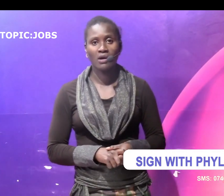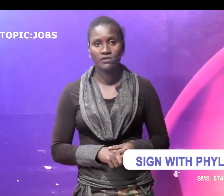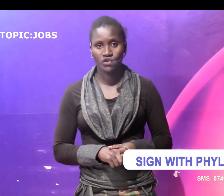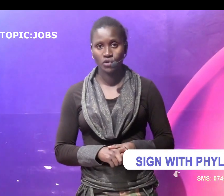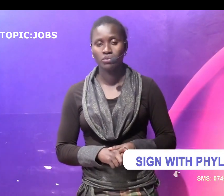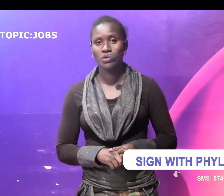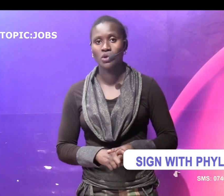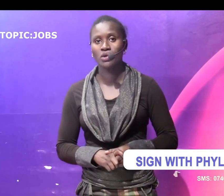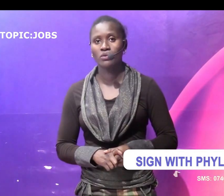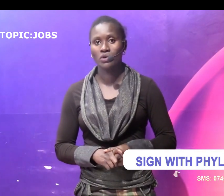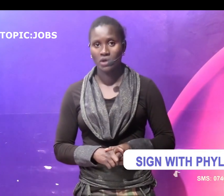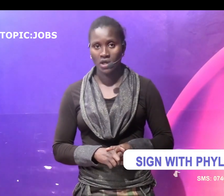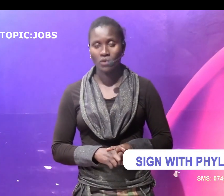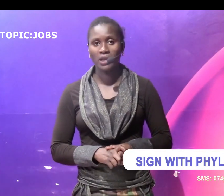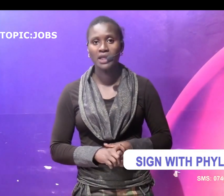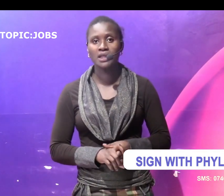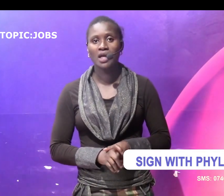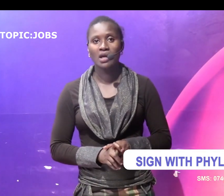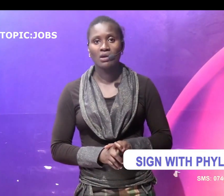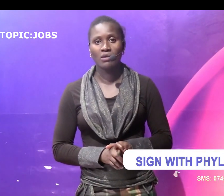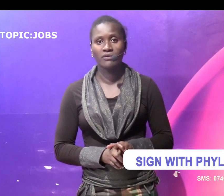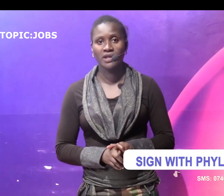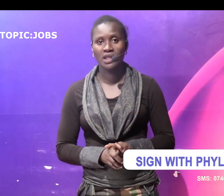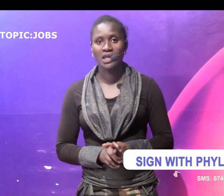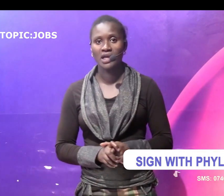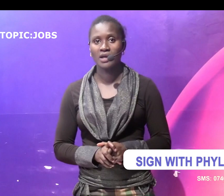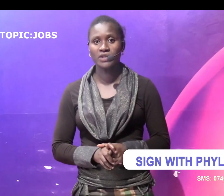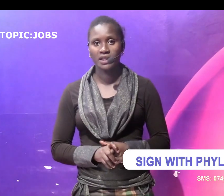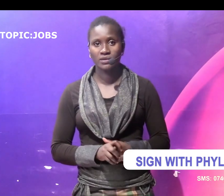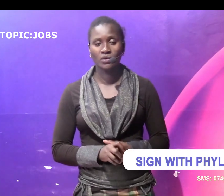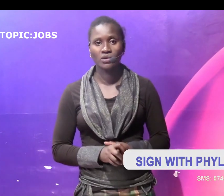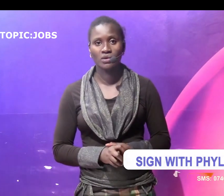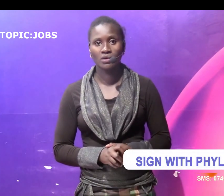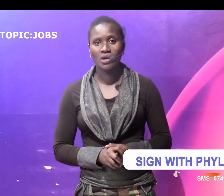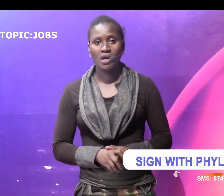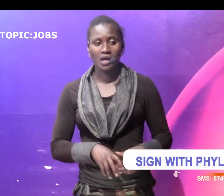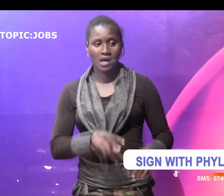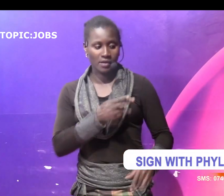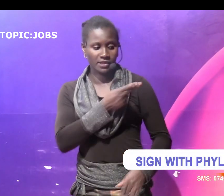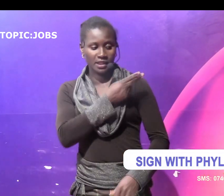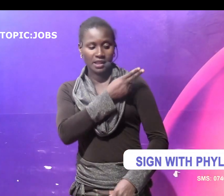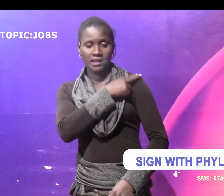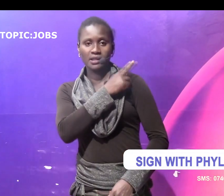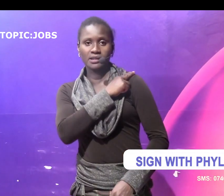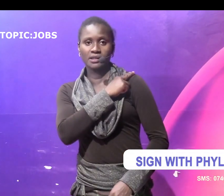ship or aeroplane, we'll find the captain. So captain, like this.